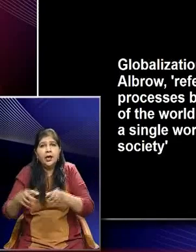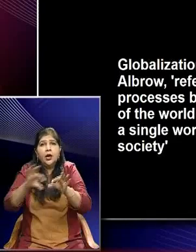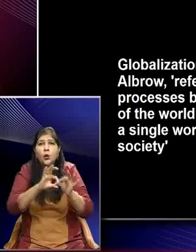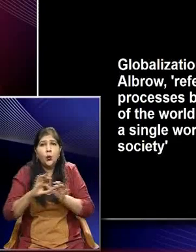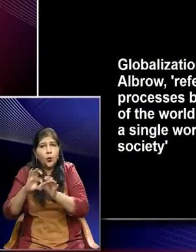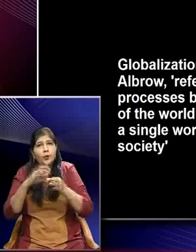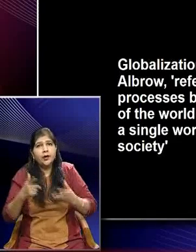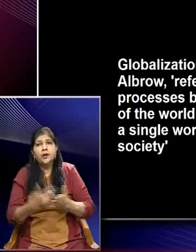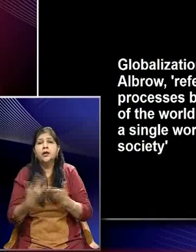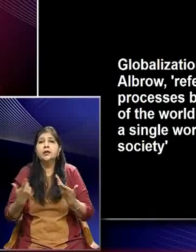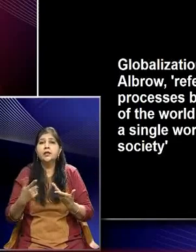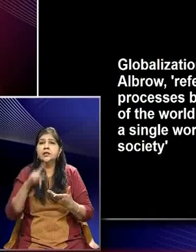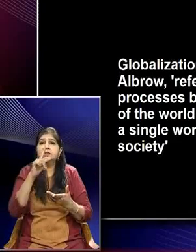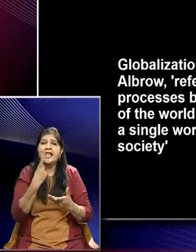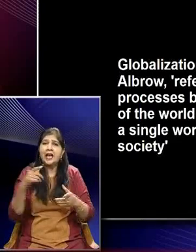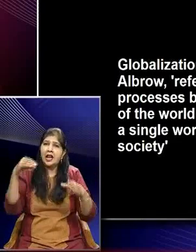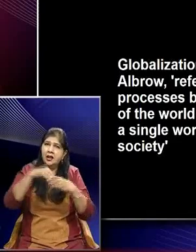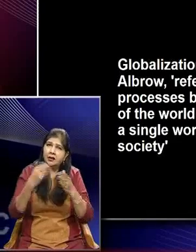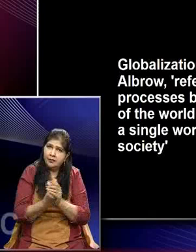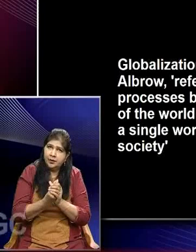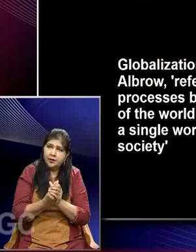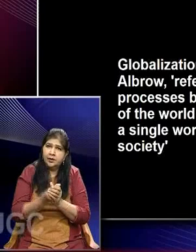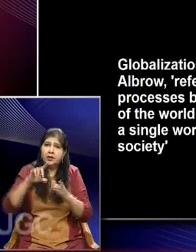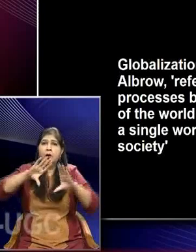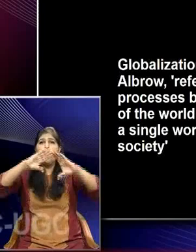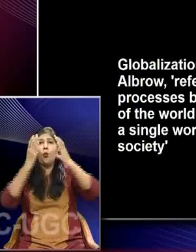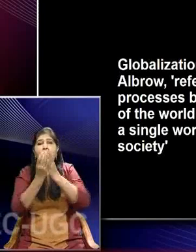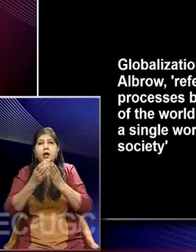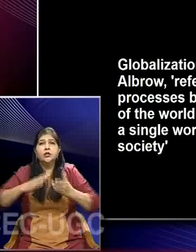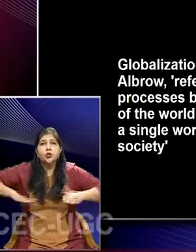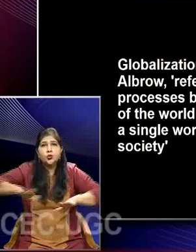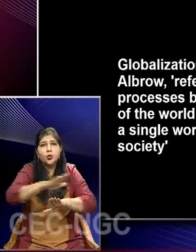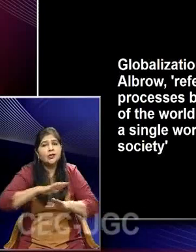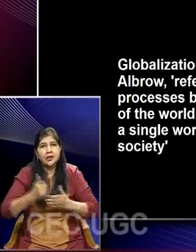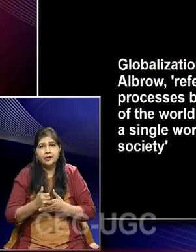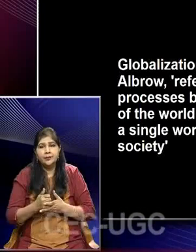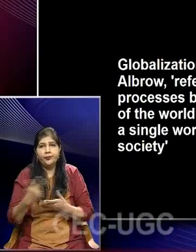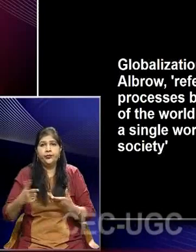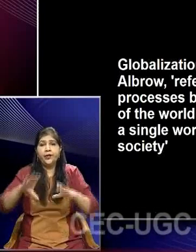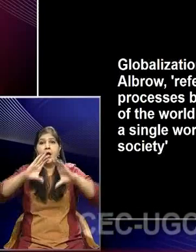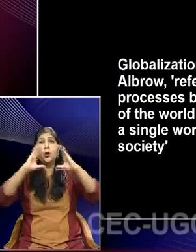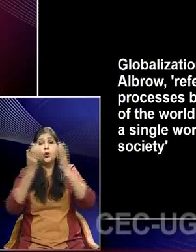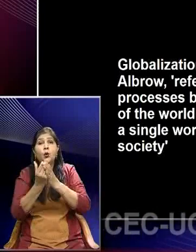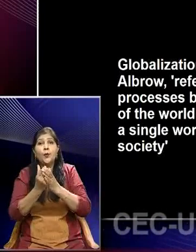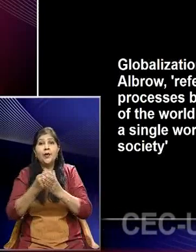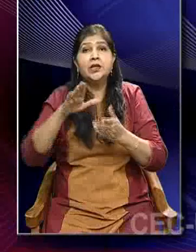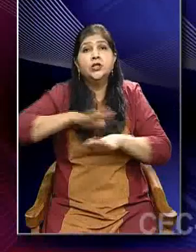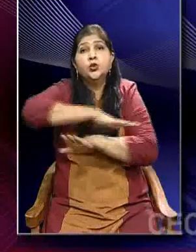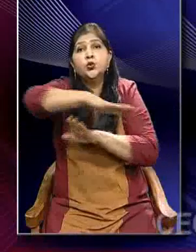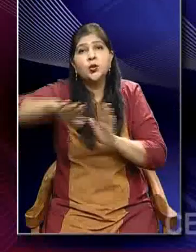incorporated into a single world society, the global